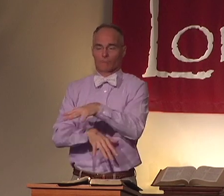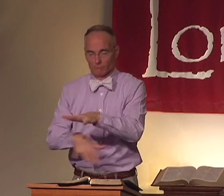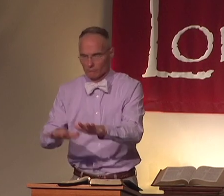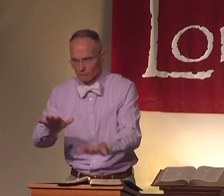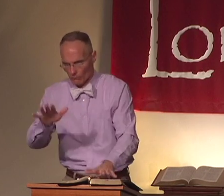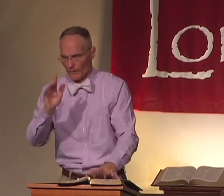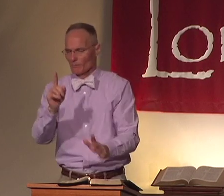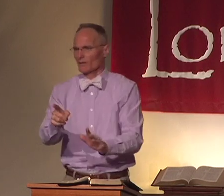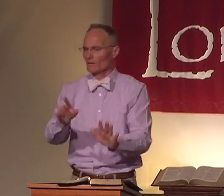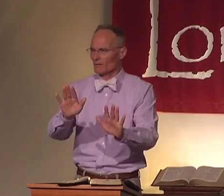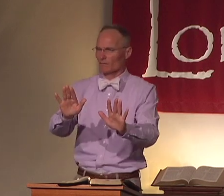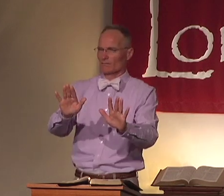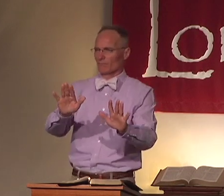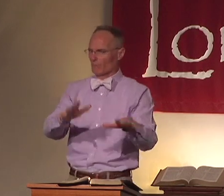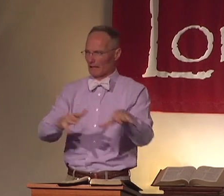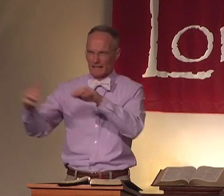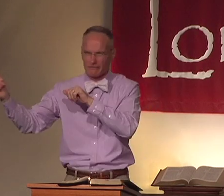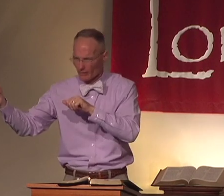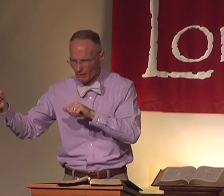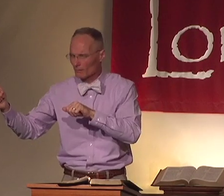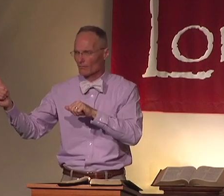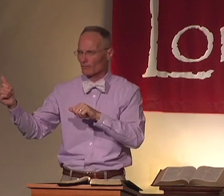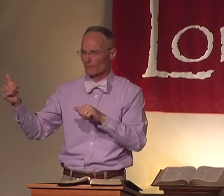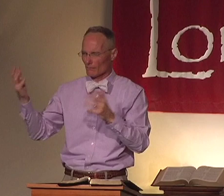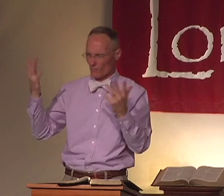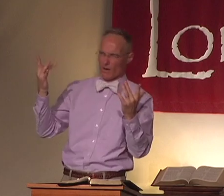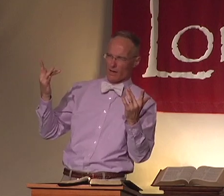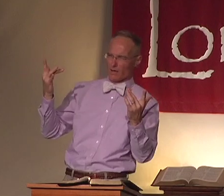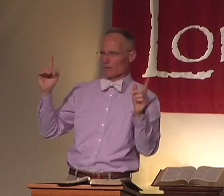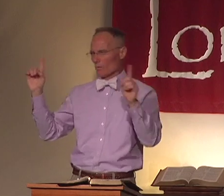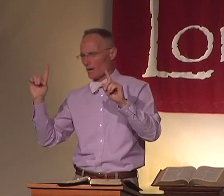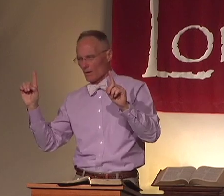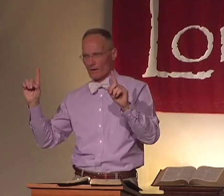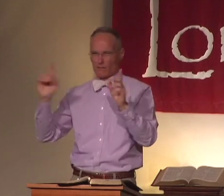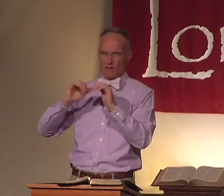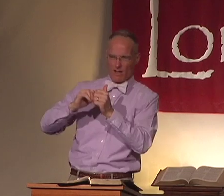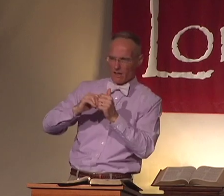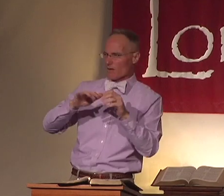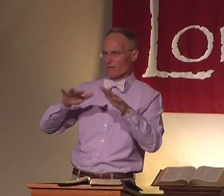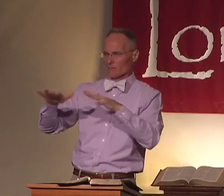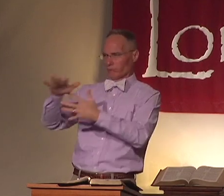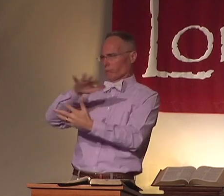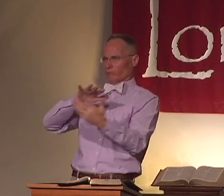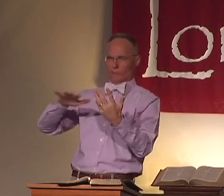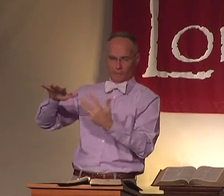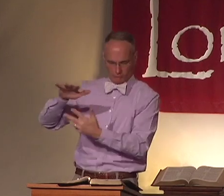And of course, they were taken aback. "Wait a minute, you're leaving? But why? Where are you going? How? What's going on?"